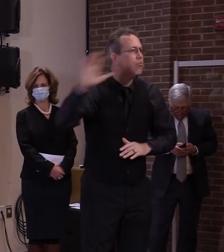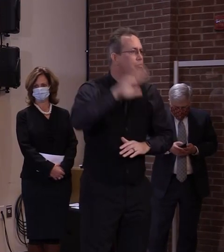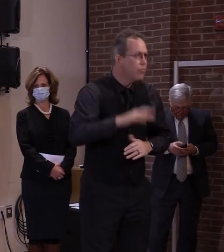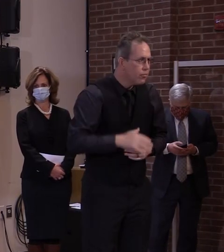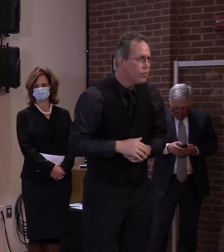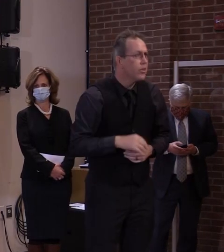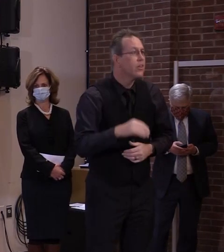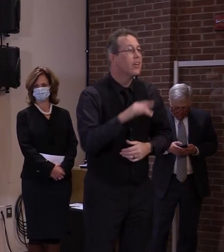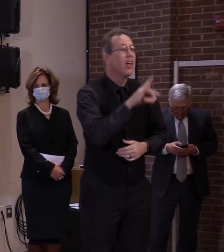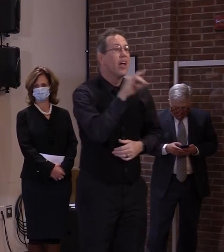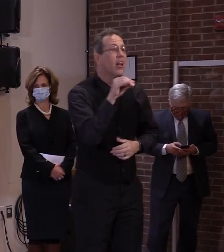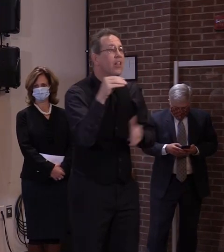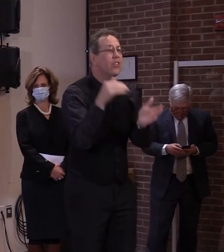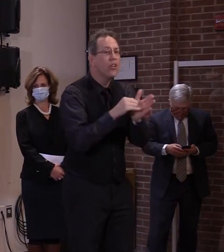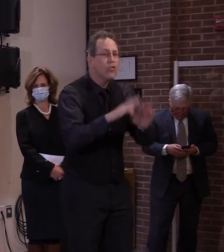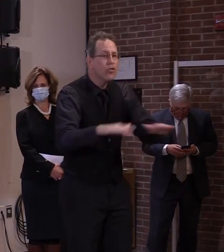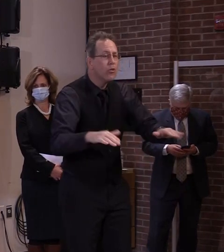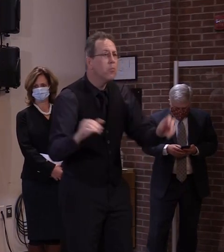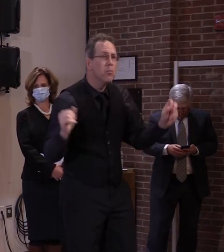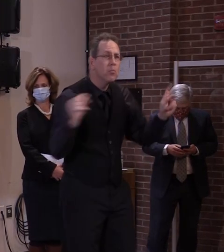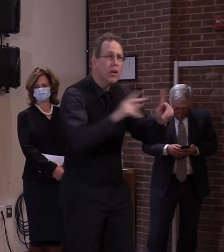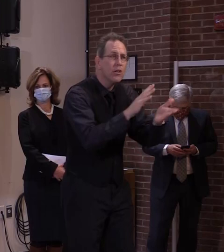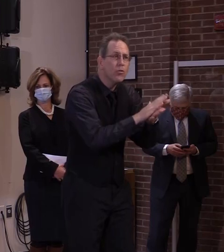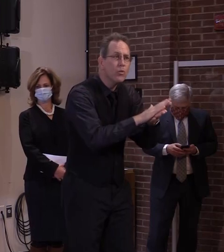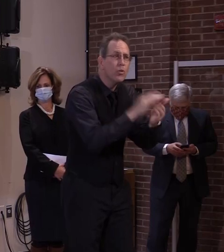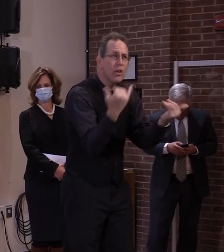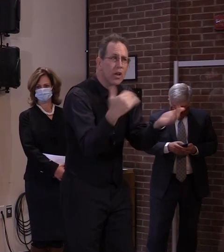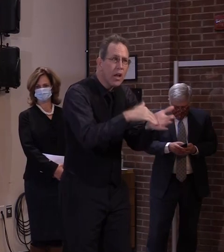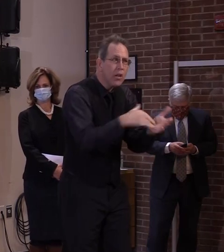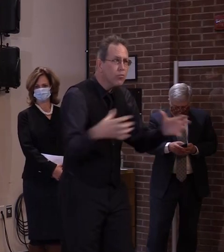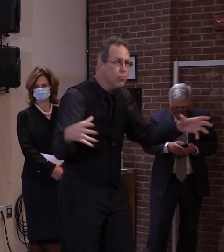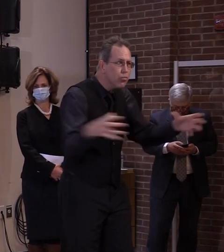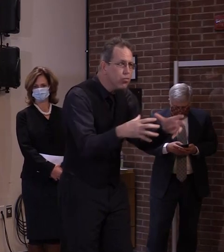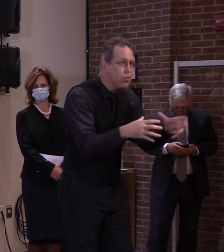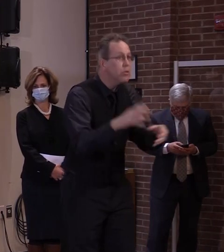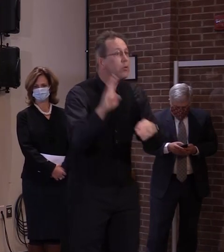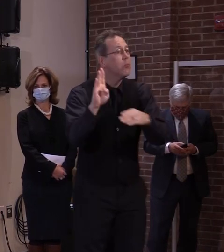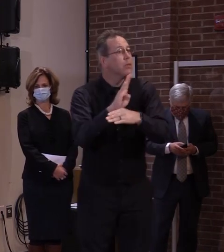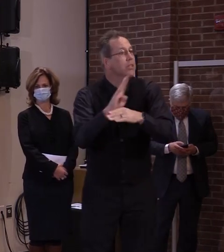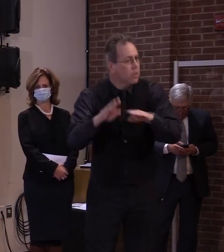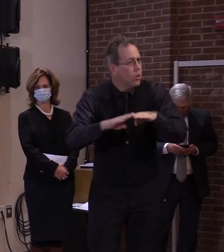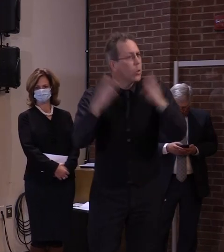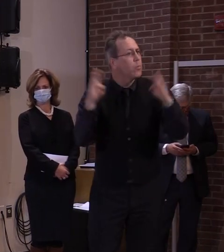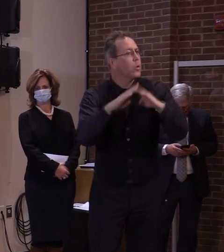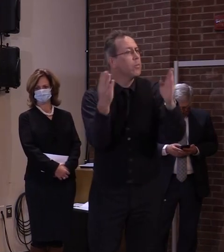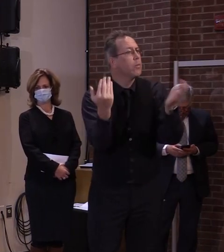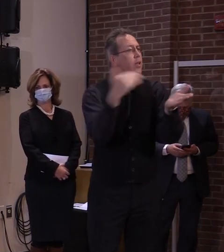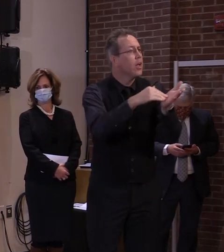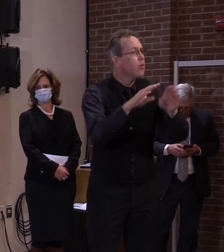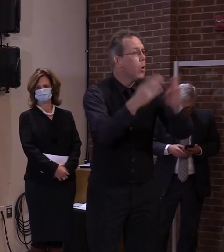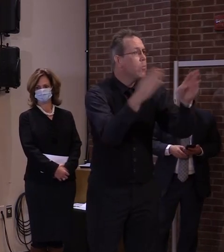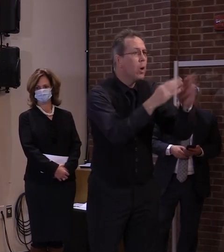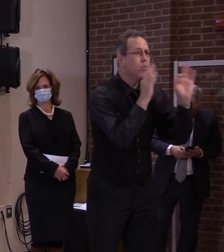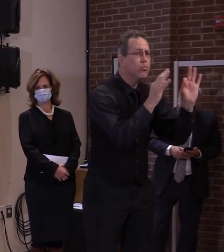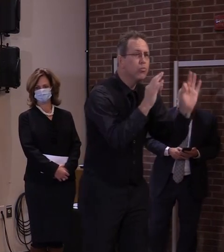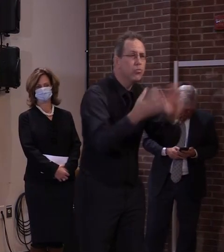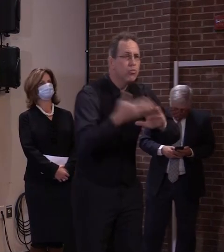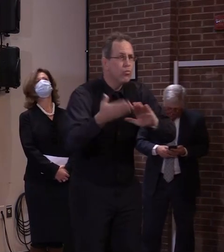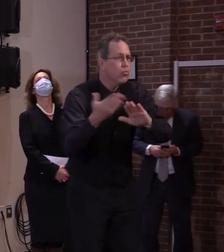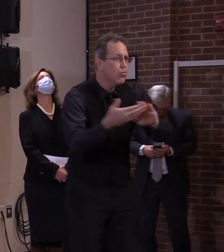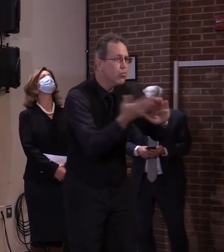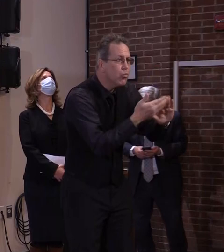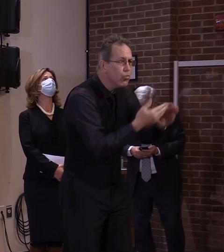Businesses are open again. A year ago, over 31,000 Vermonters were collecting some sort of unemployment